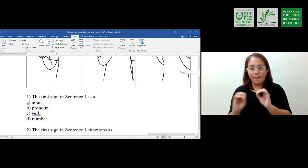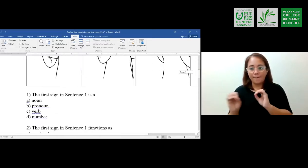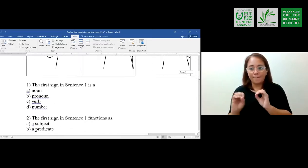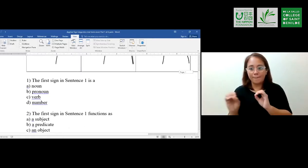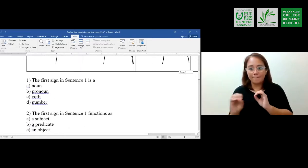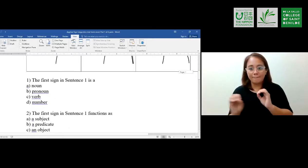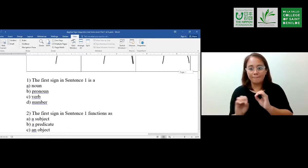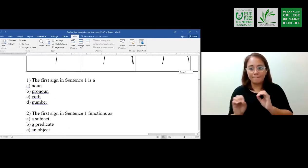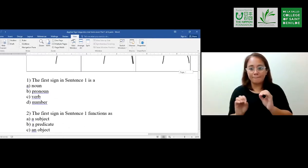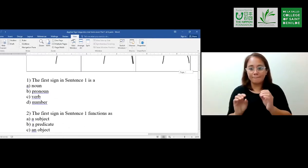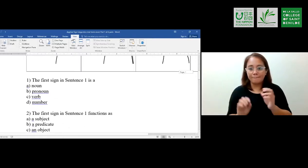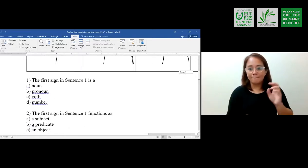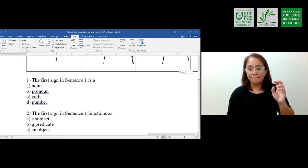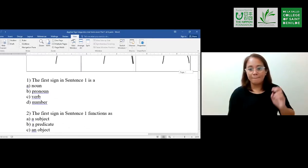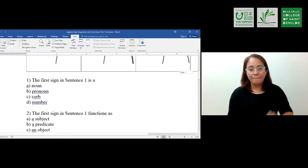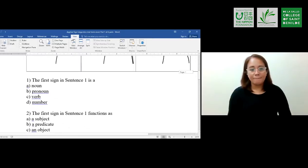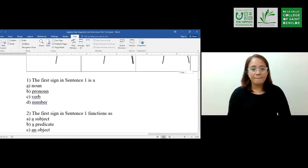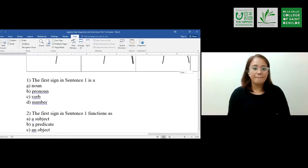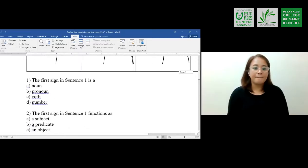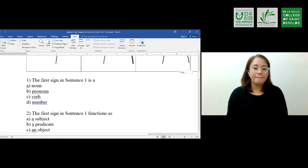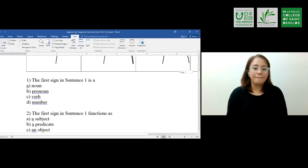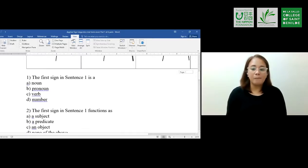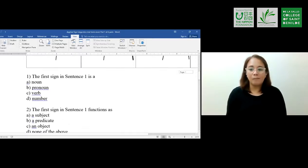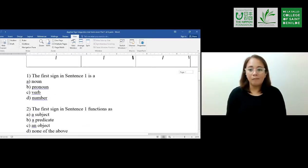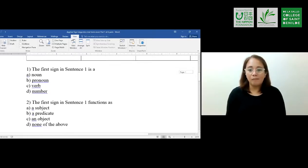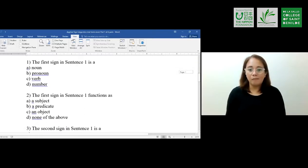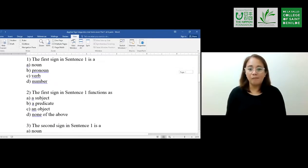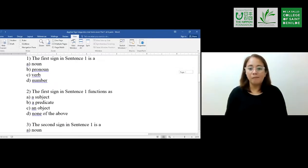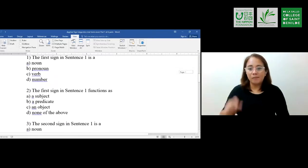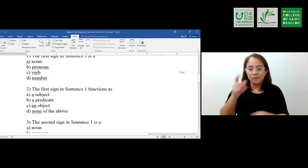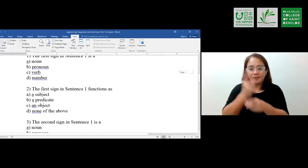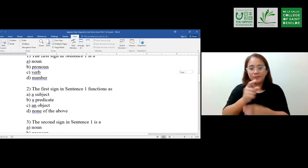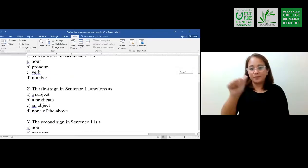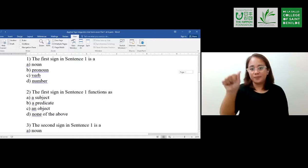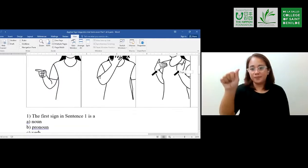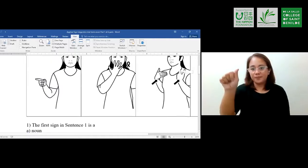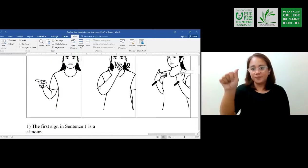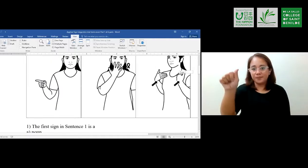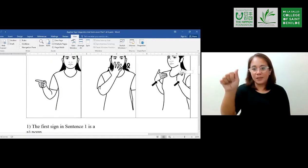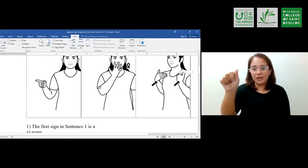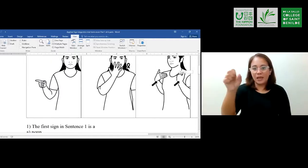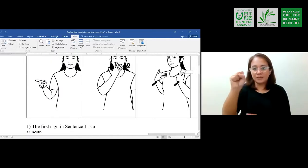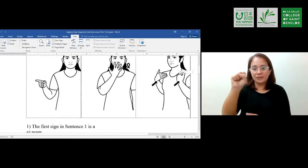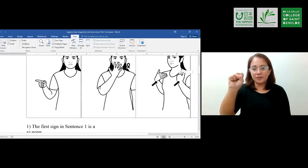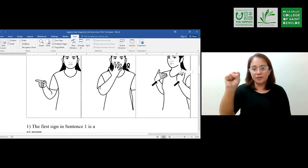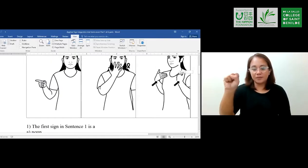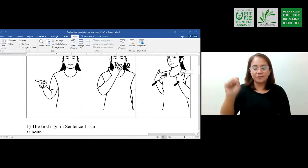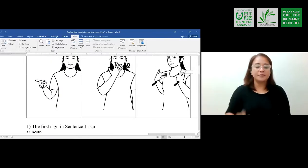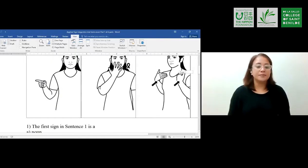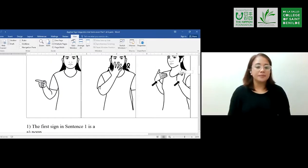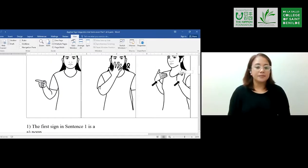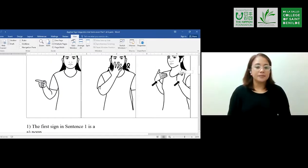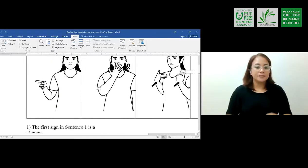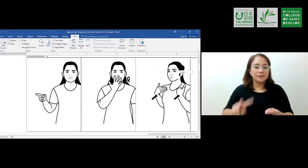I see A's. Yes, A, subject. Okay, the second sign